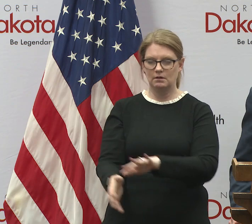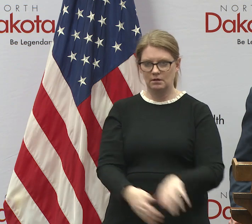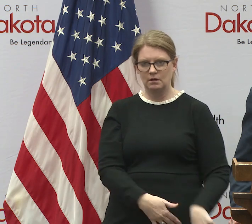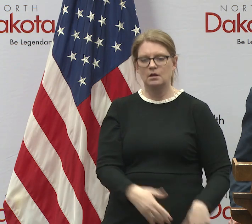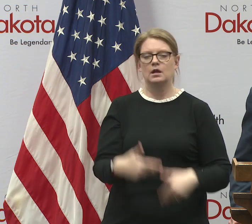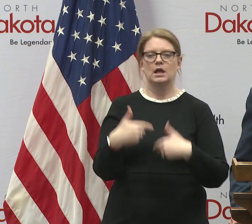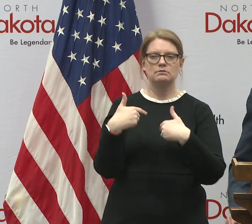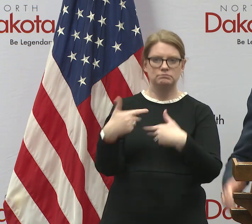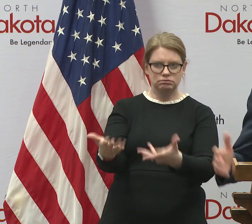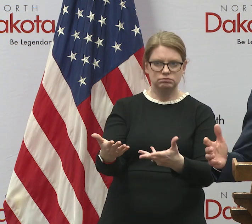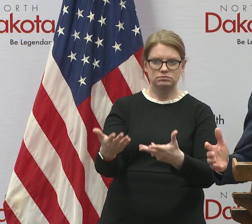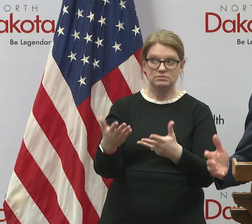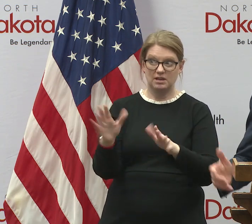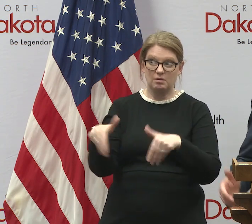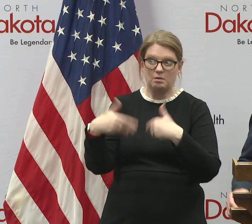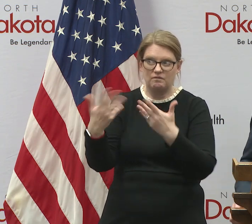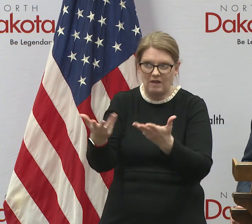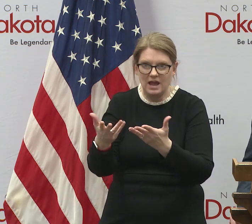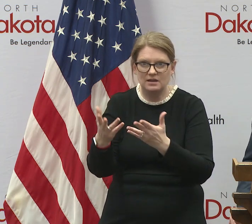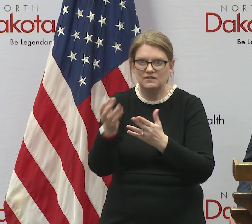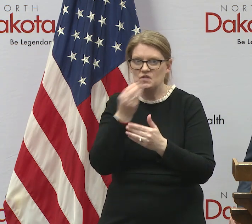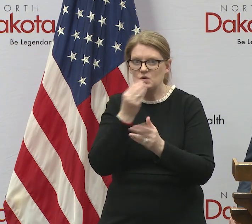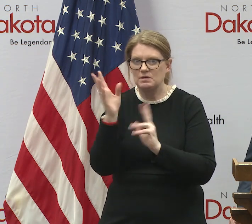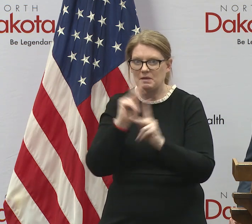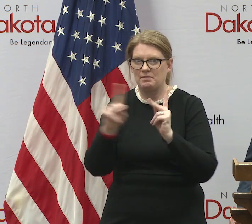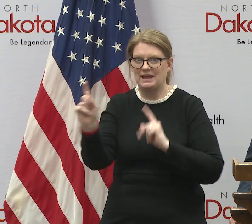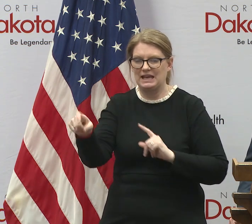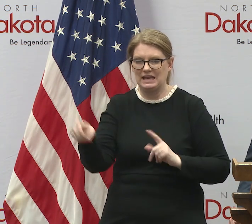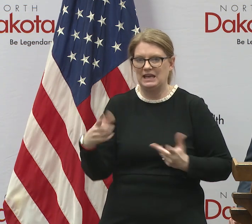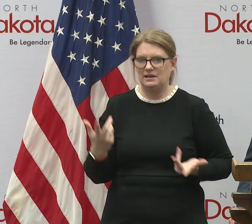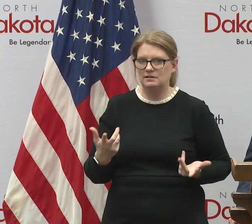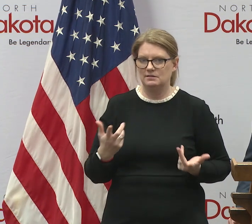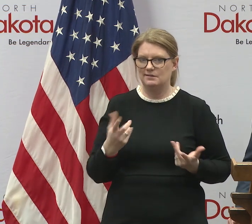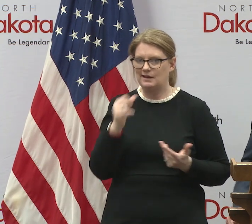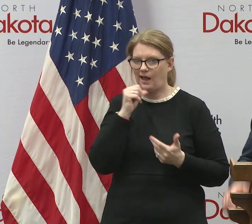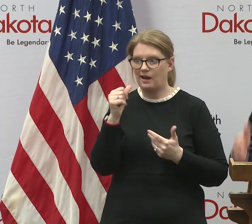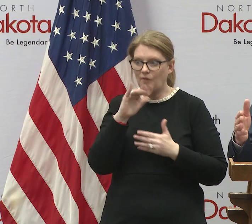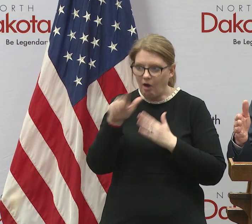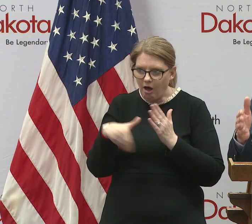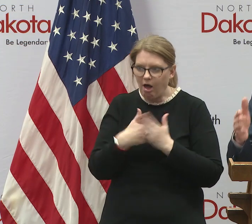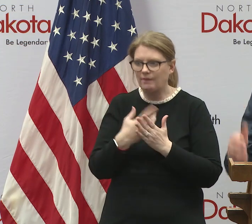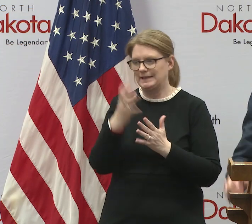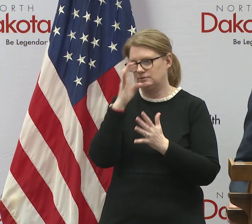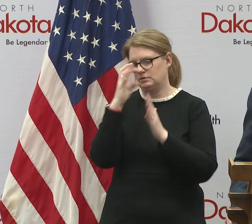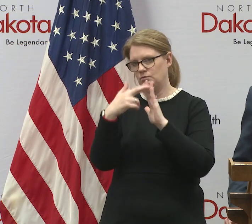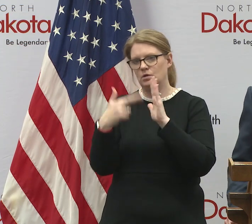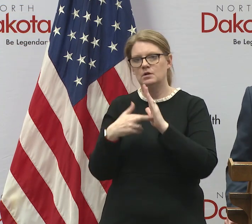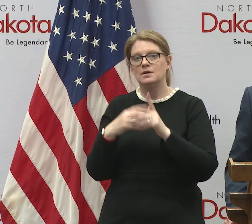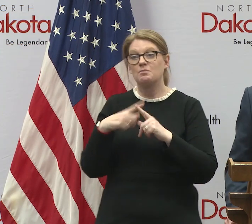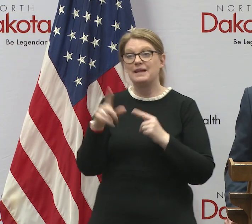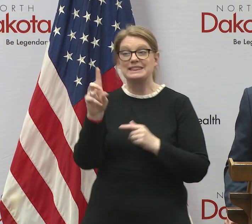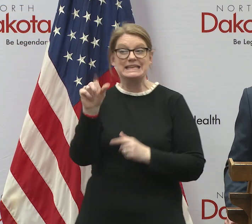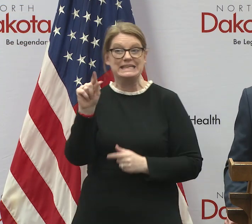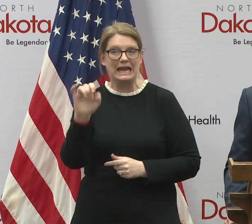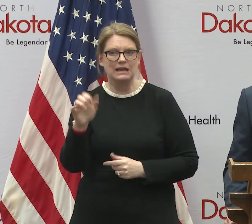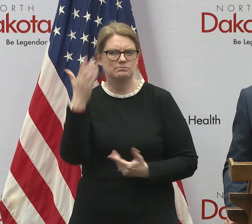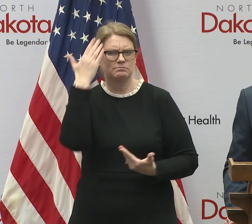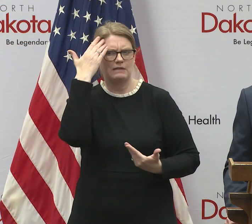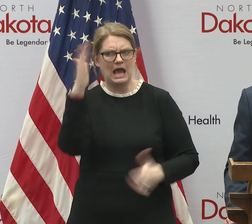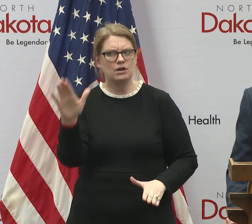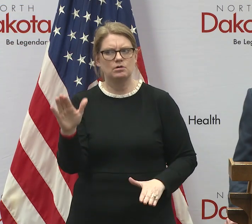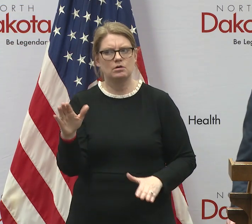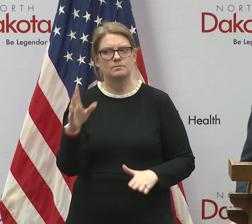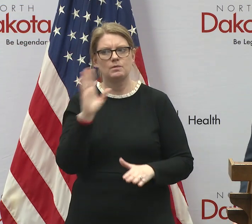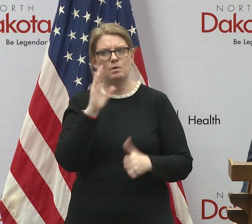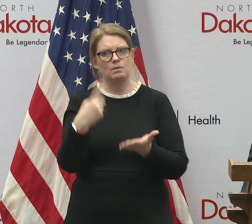actually, getting food to people that need it, and not deal with all those regulations. But the specific thing on the date, I don't know, but we've definitely